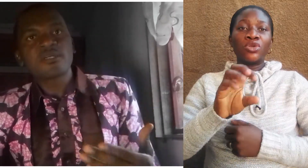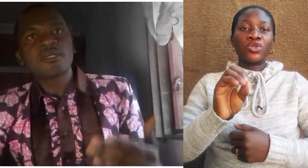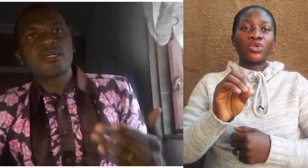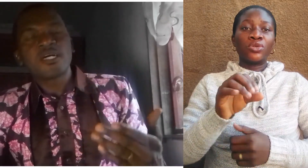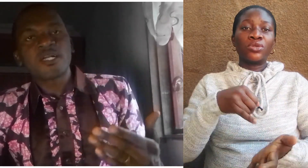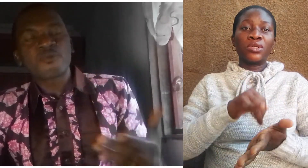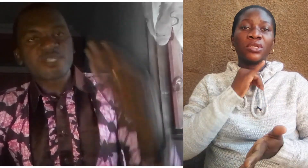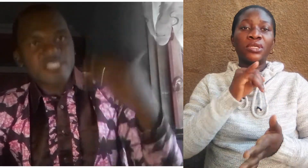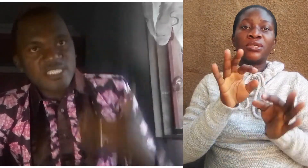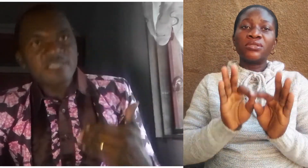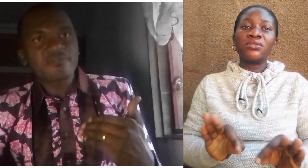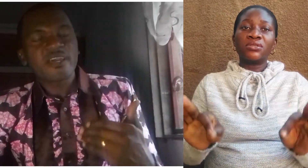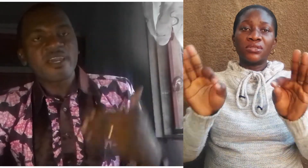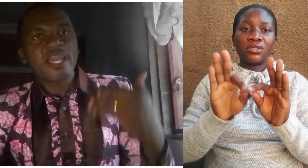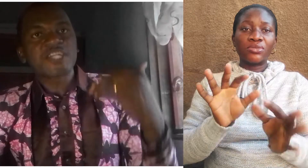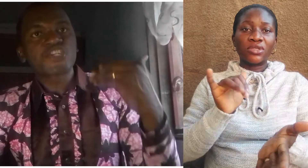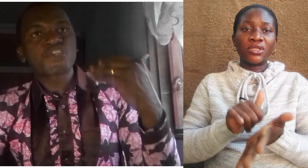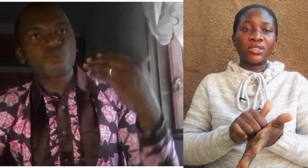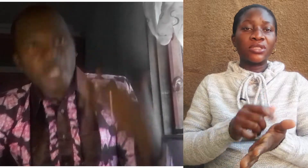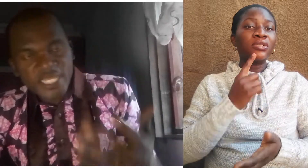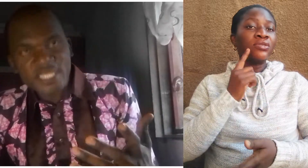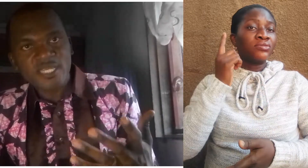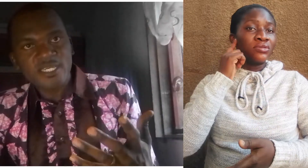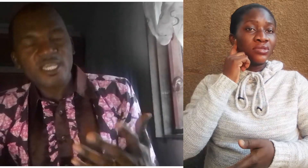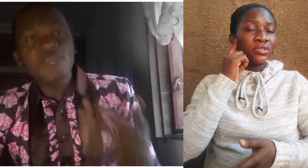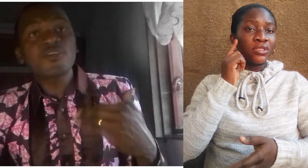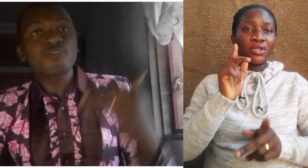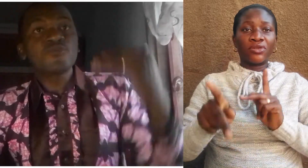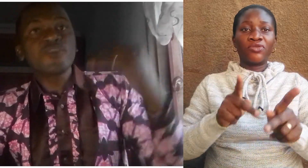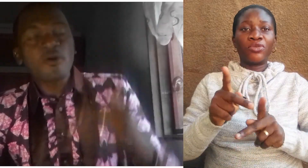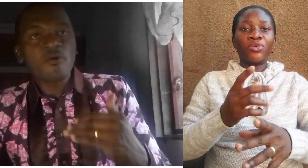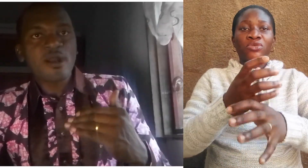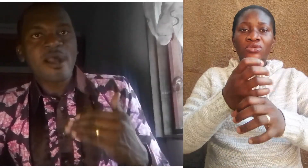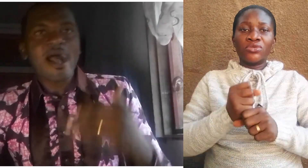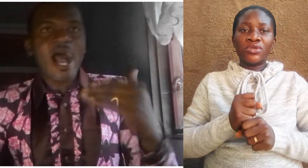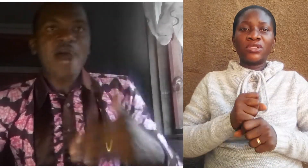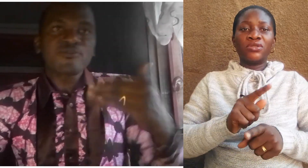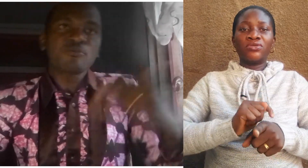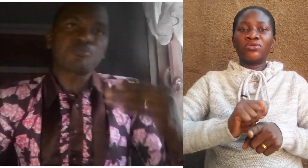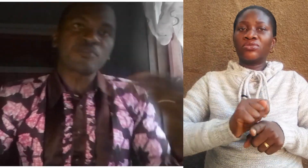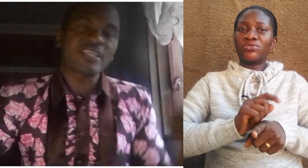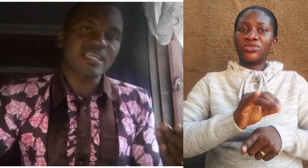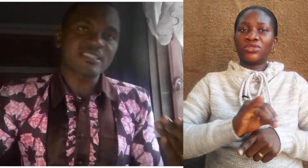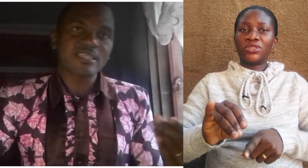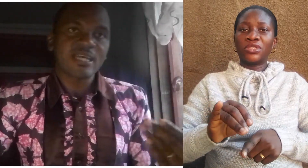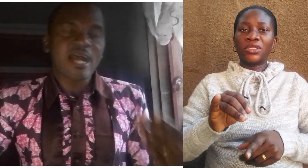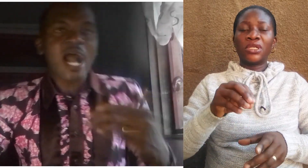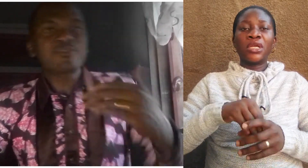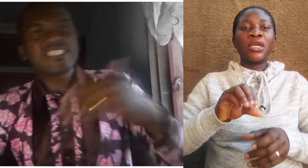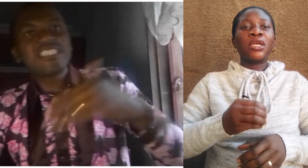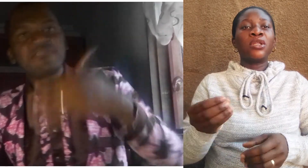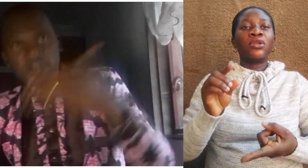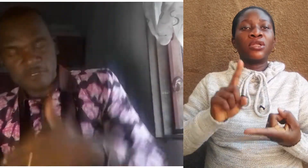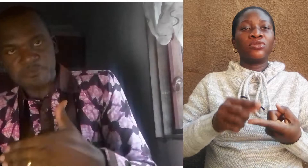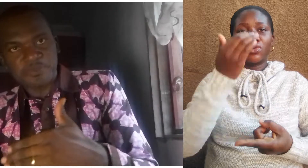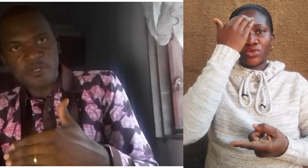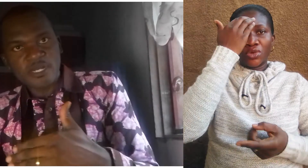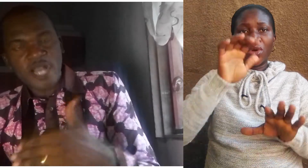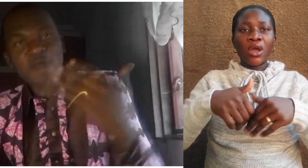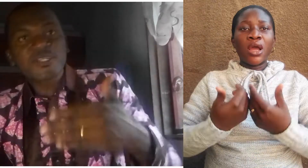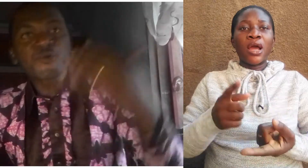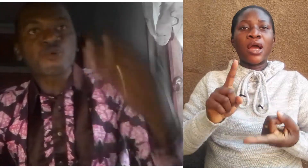people receive a training in order to know how to protect, how to